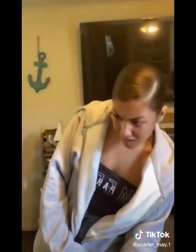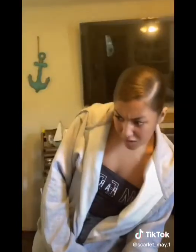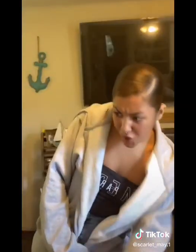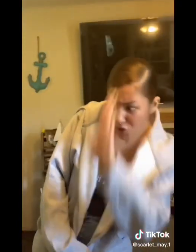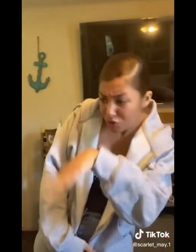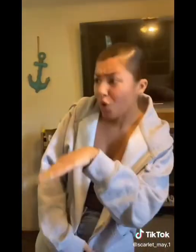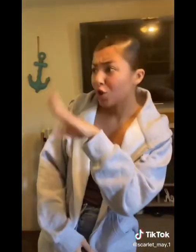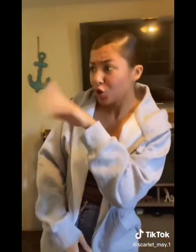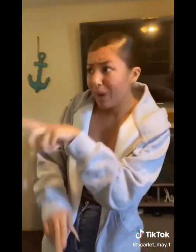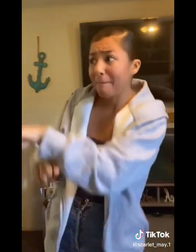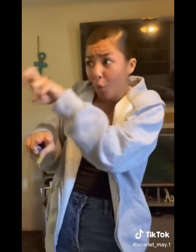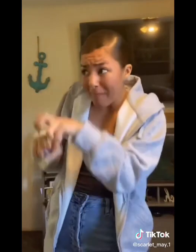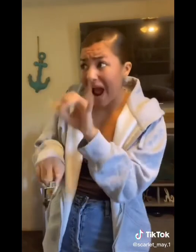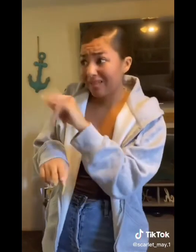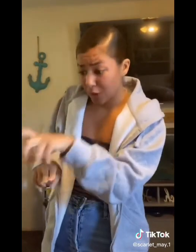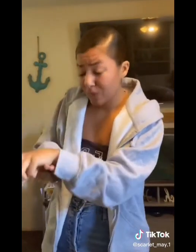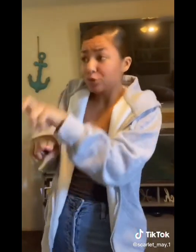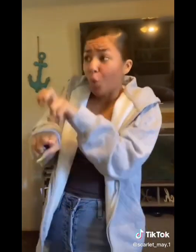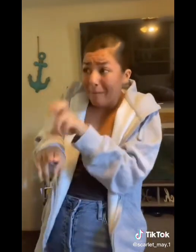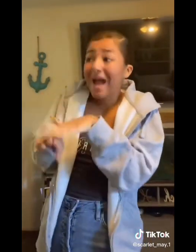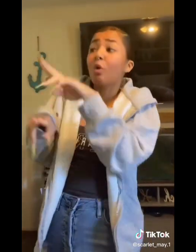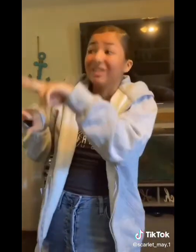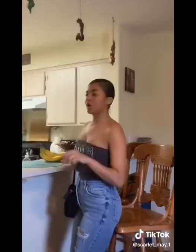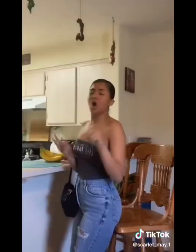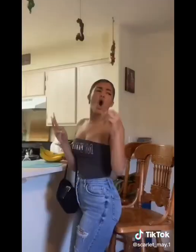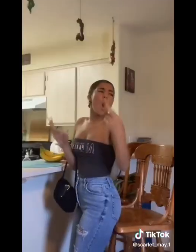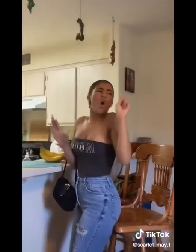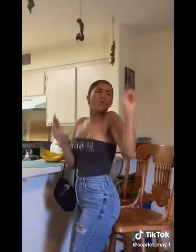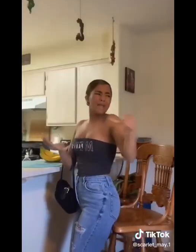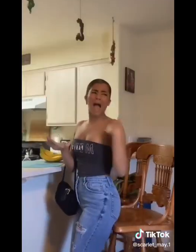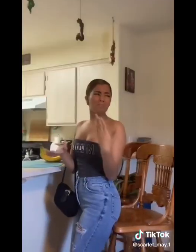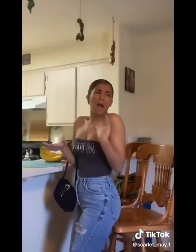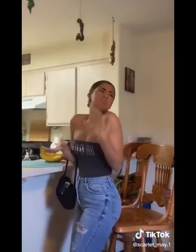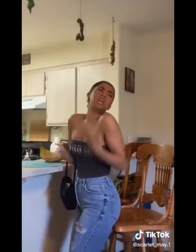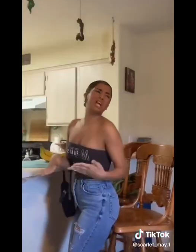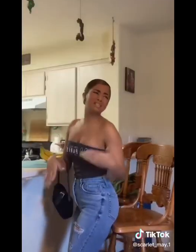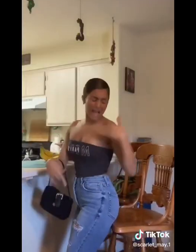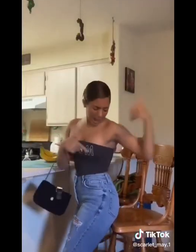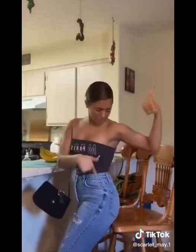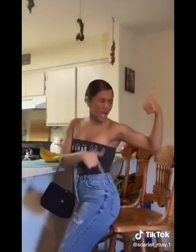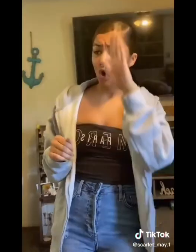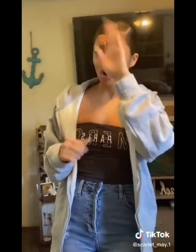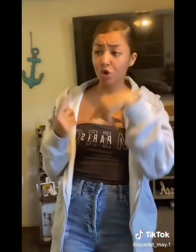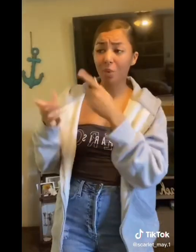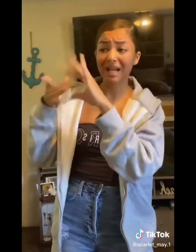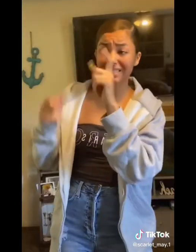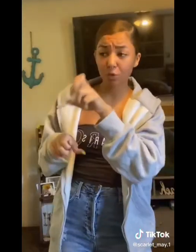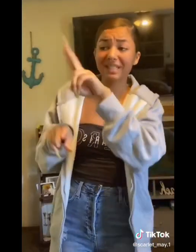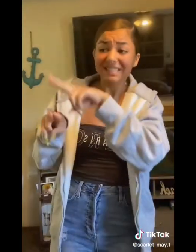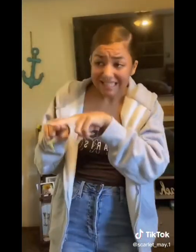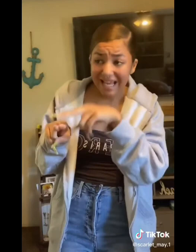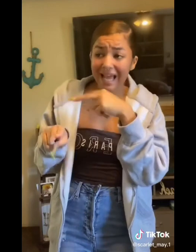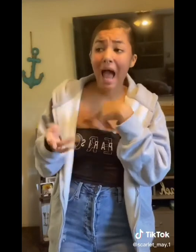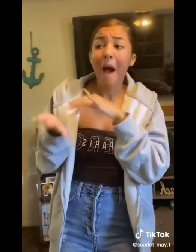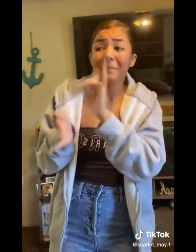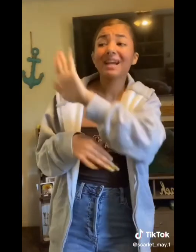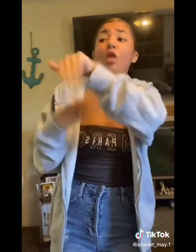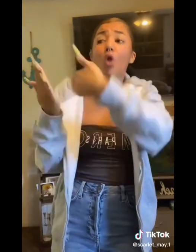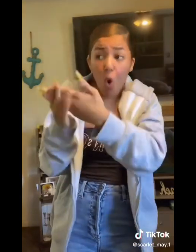You know, you could move back. Like, you could scoot back on the seat. Oh, yeah, I'm good. You know, when I said you could sit, I meant like on the whole chair.